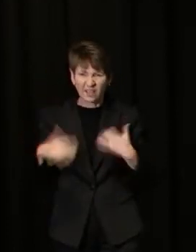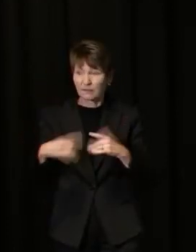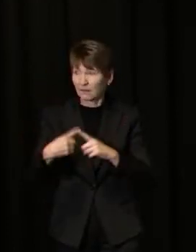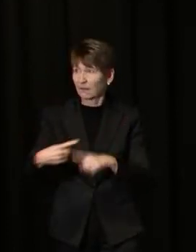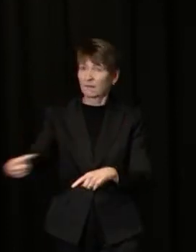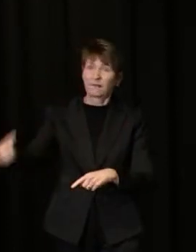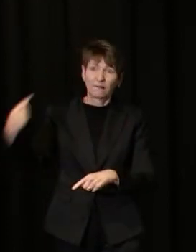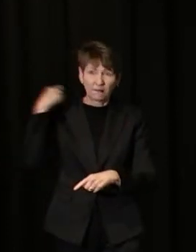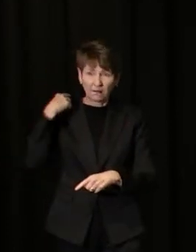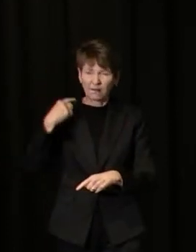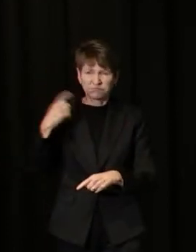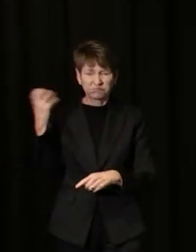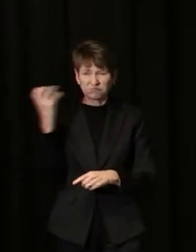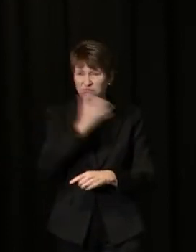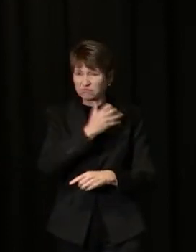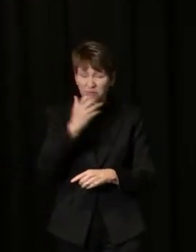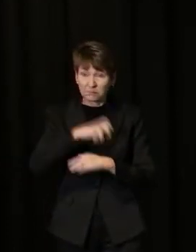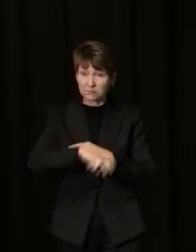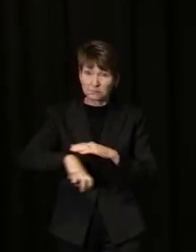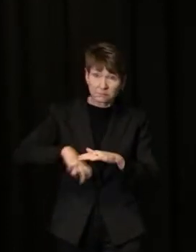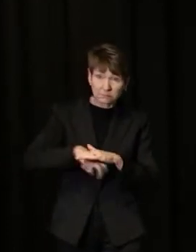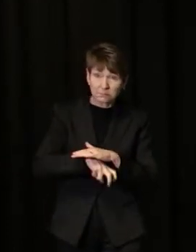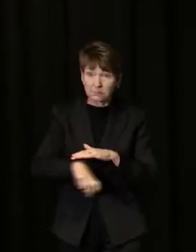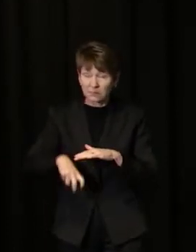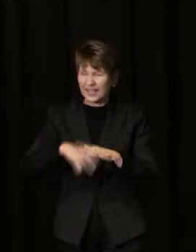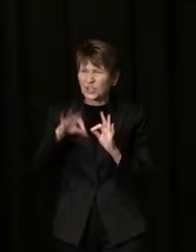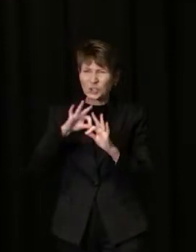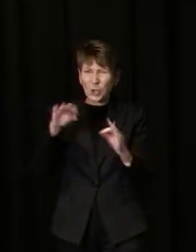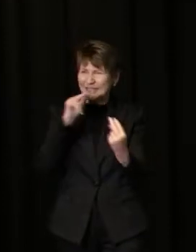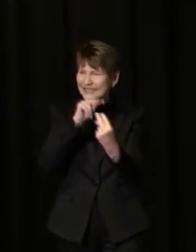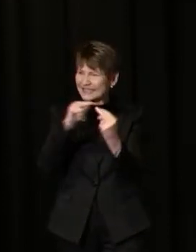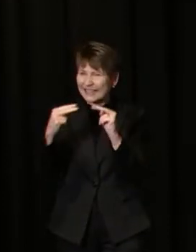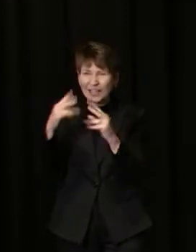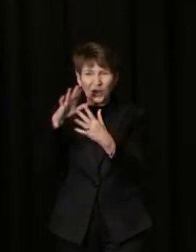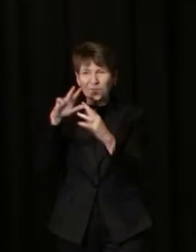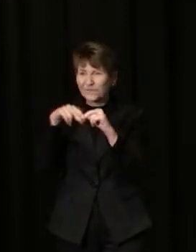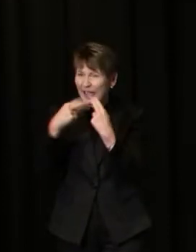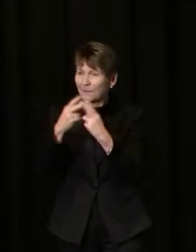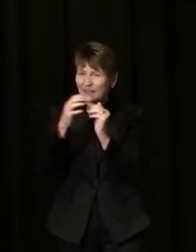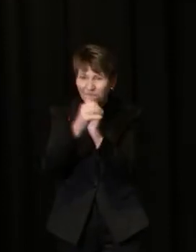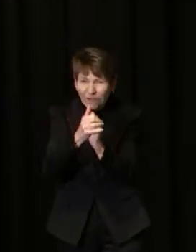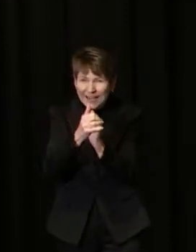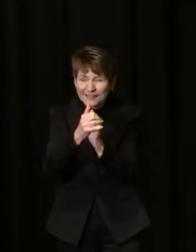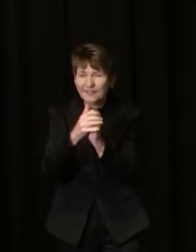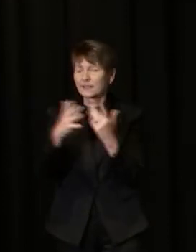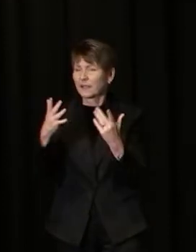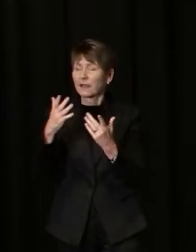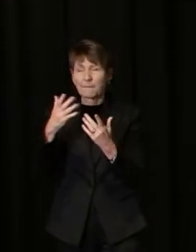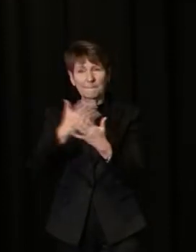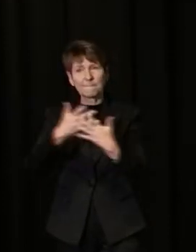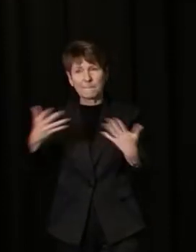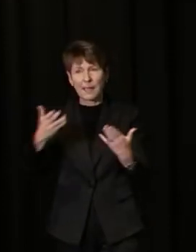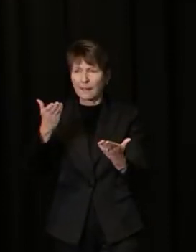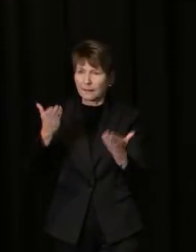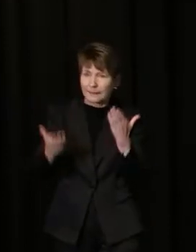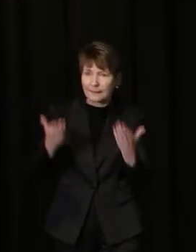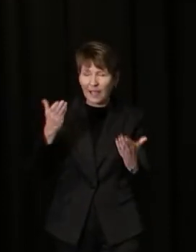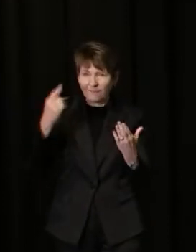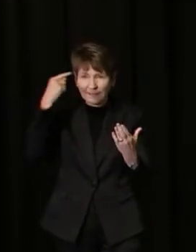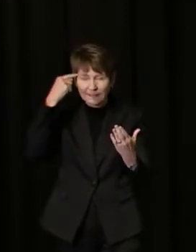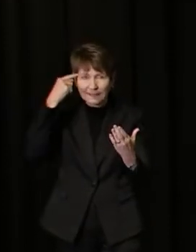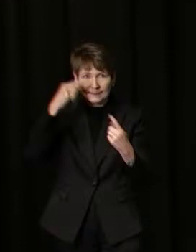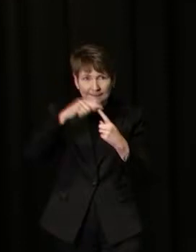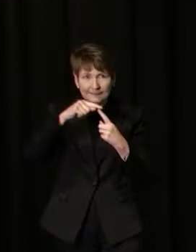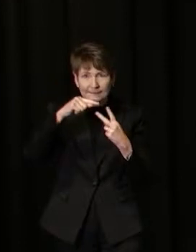as I've said so many times, we have more options. And we intend to use those options. because Victorians have done an absolutely amazing